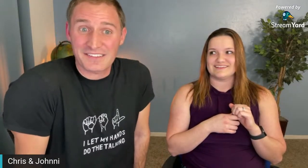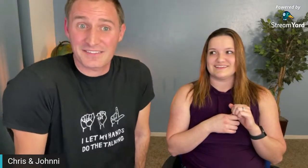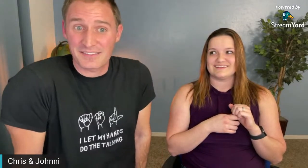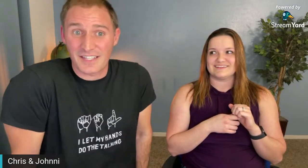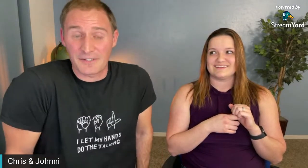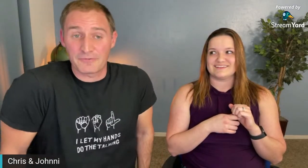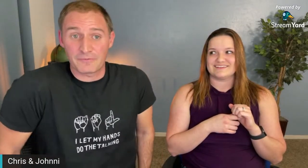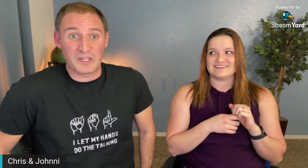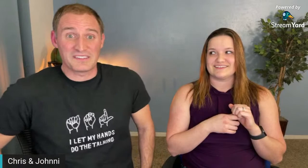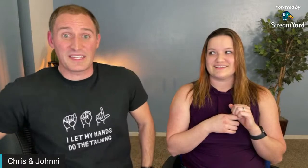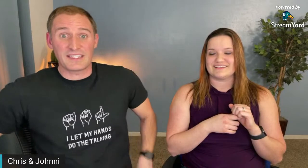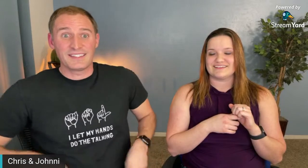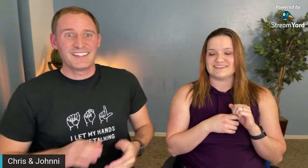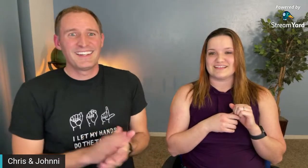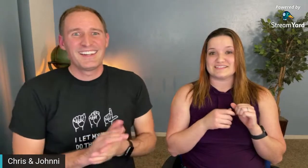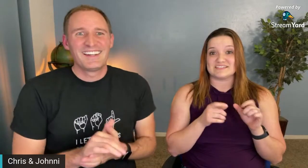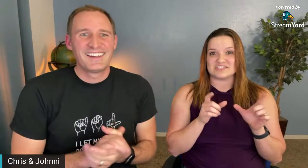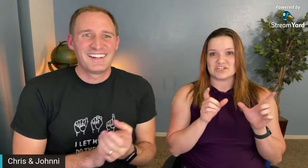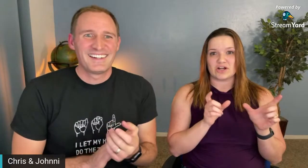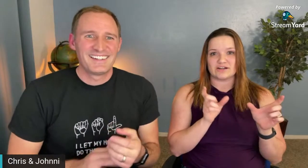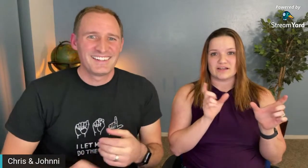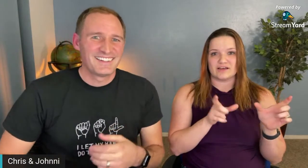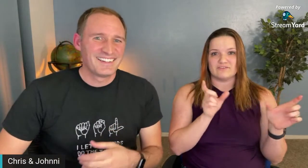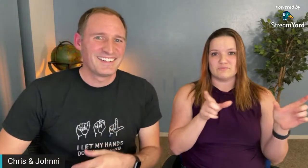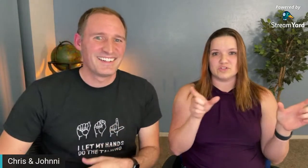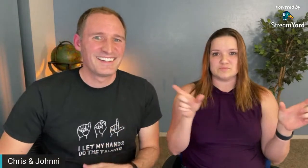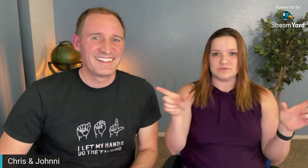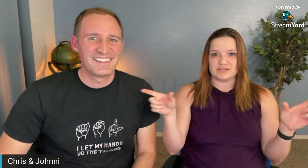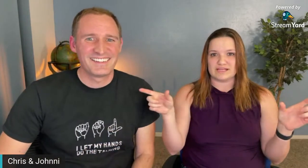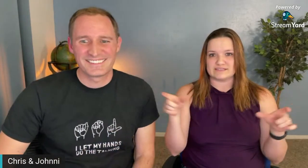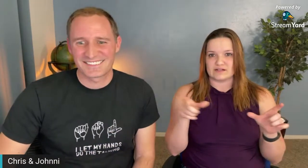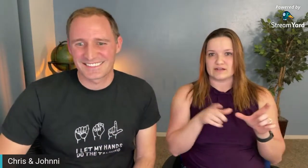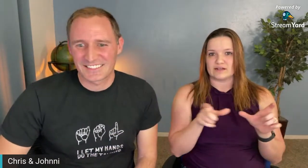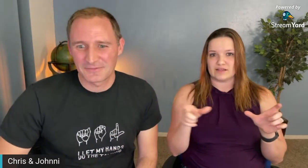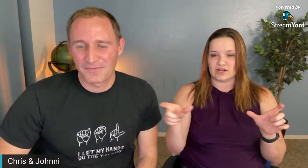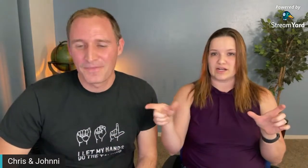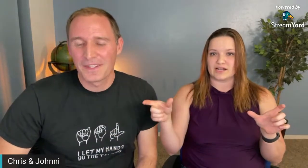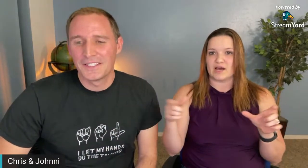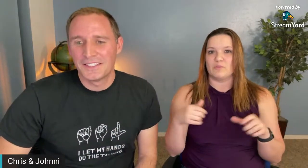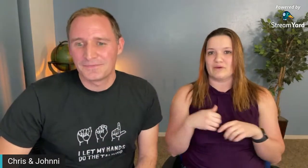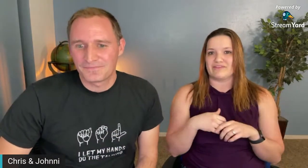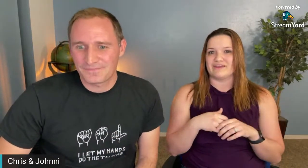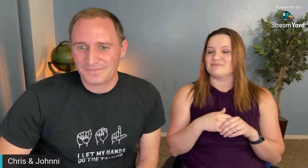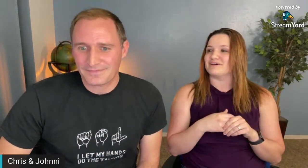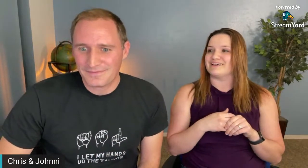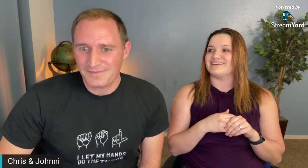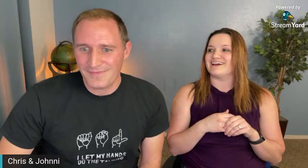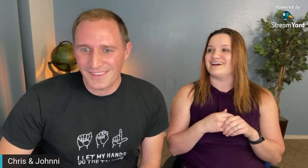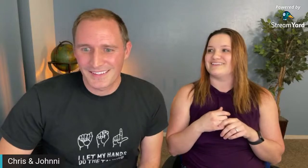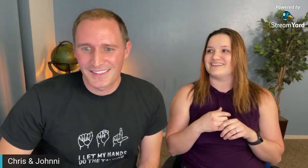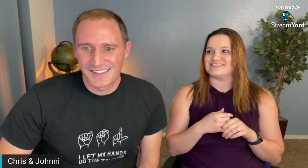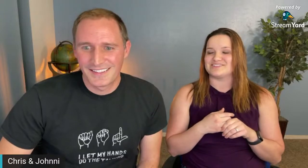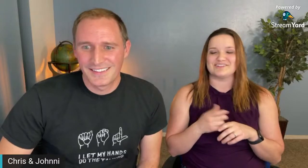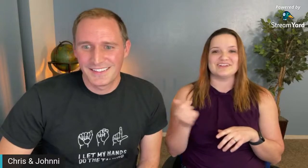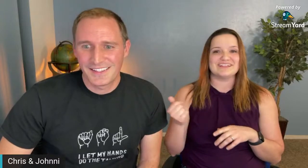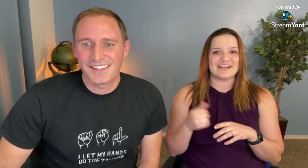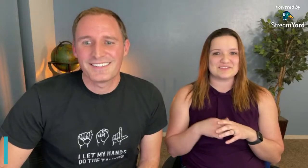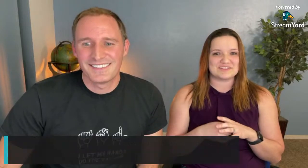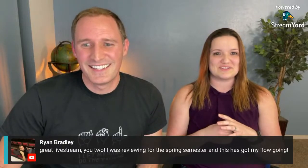next Wednesday. It's the start of multiple things that are going to come with it. But yeah, that's true. He'll announce it as soon as